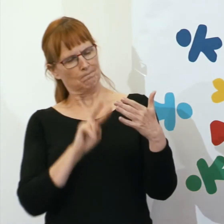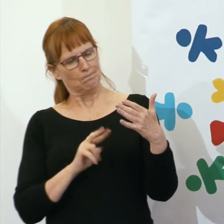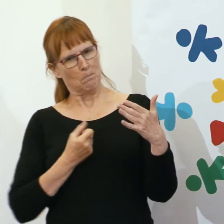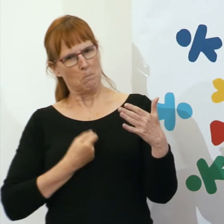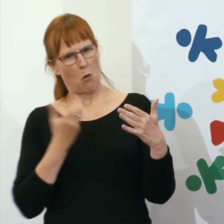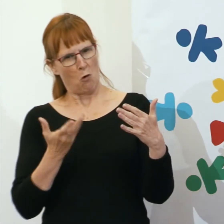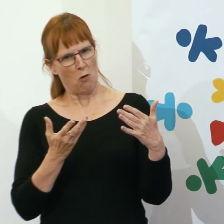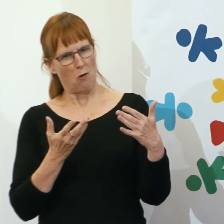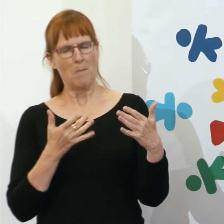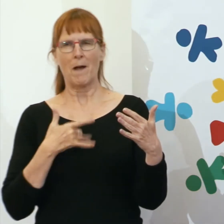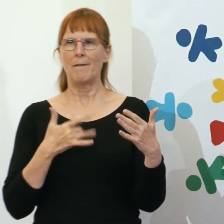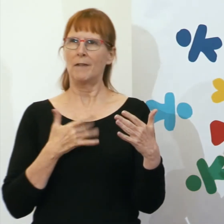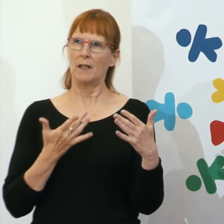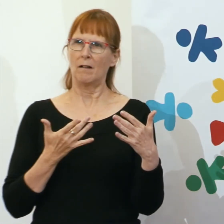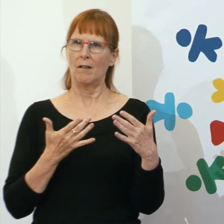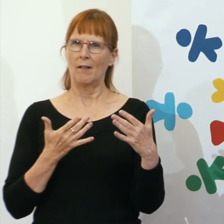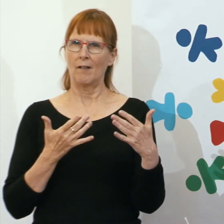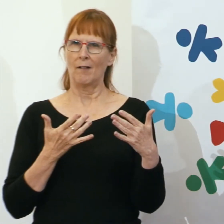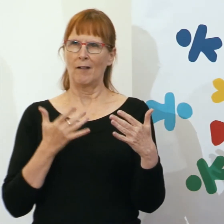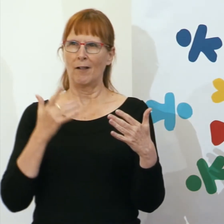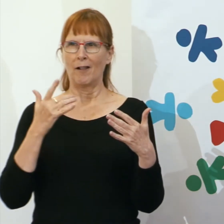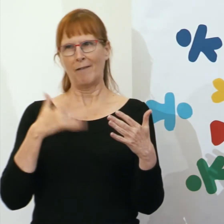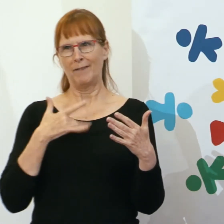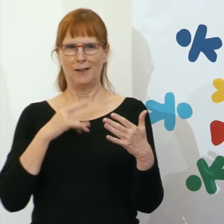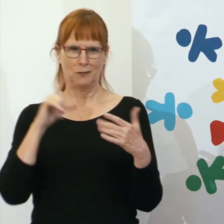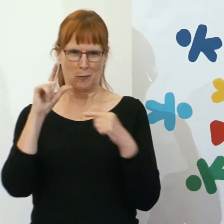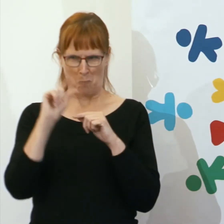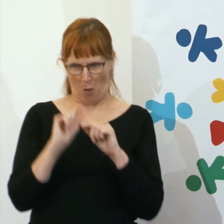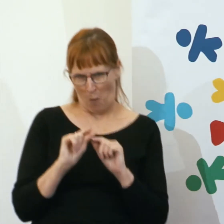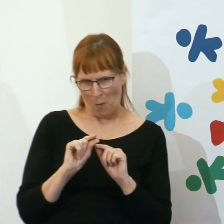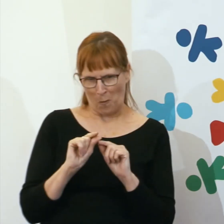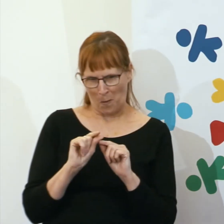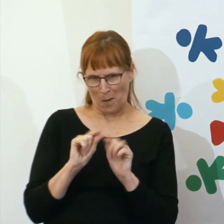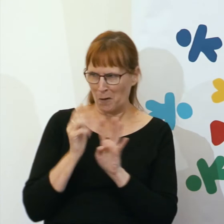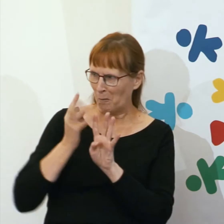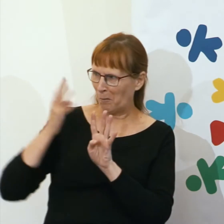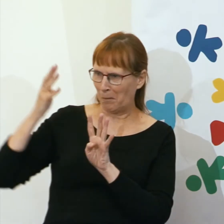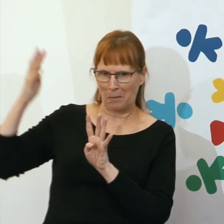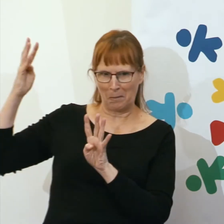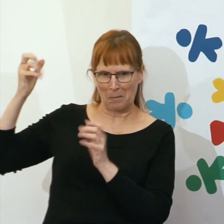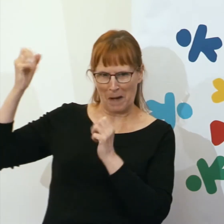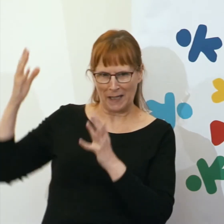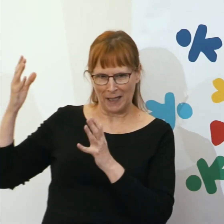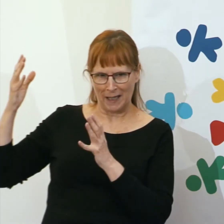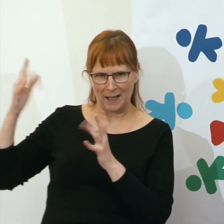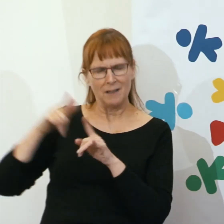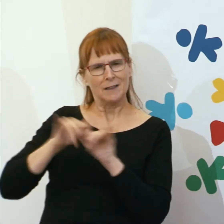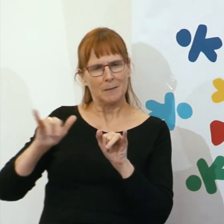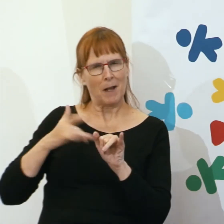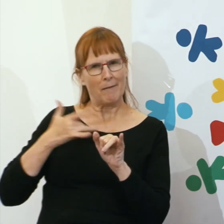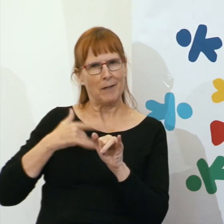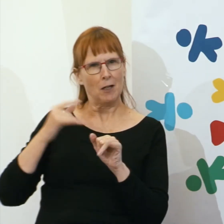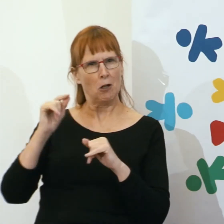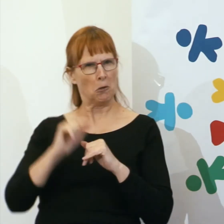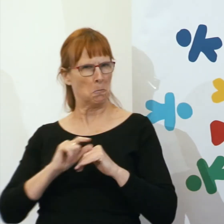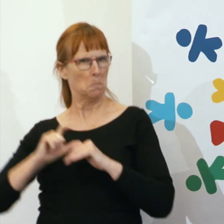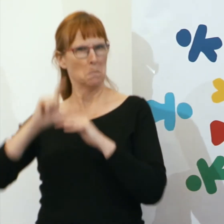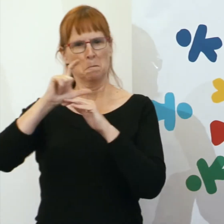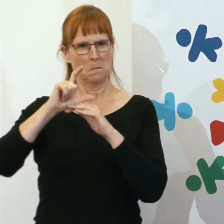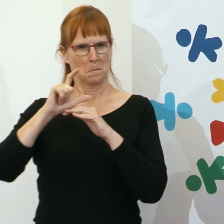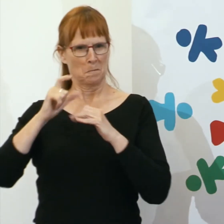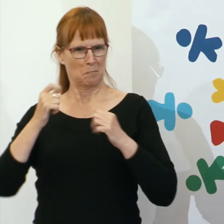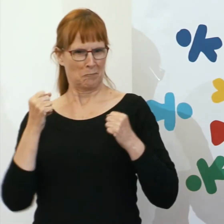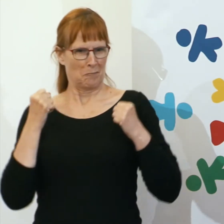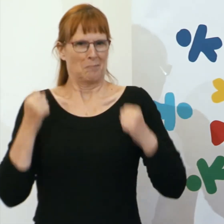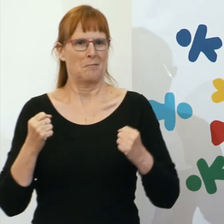impossibly small and impossibly large, deeply humble and massively